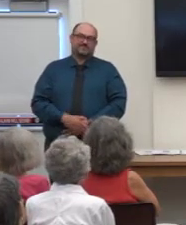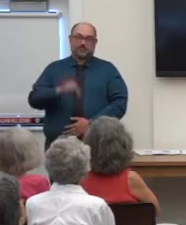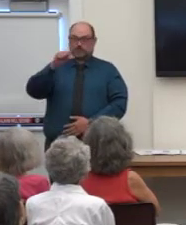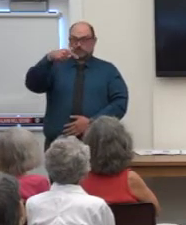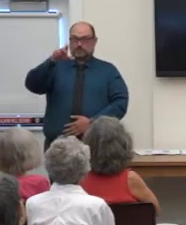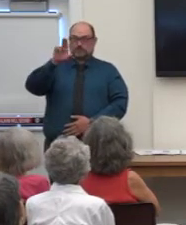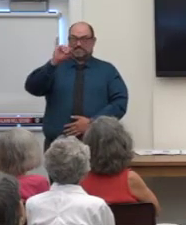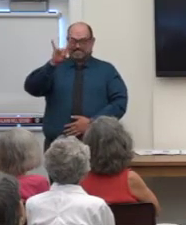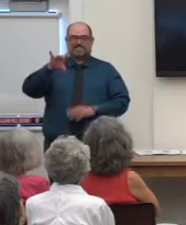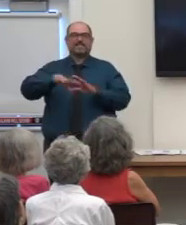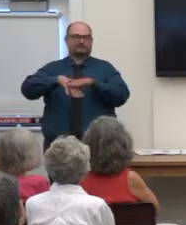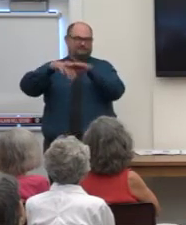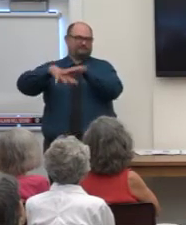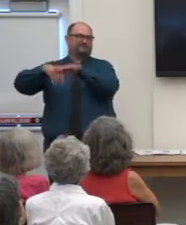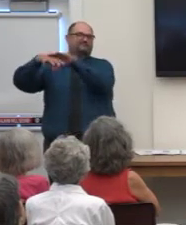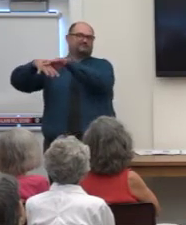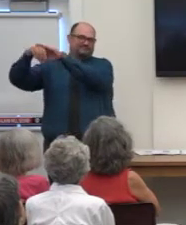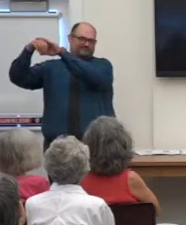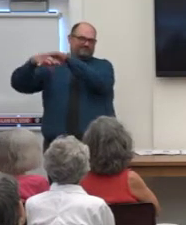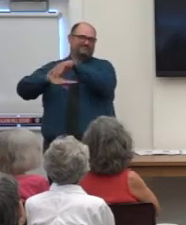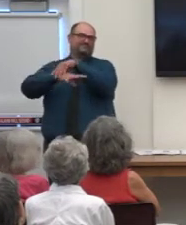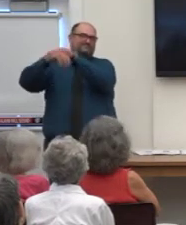Squid.